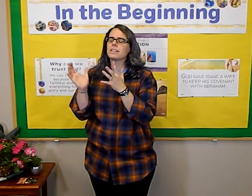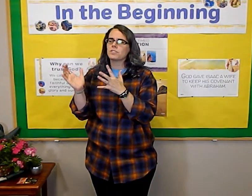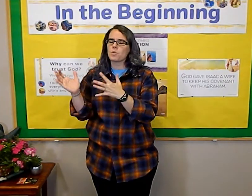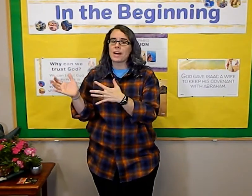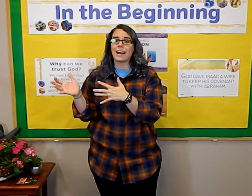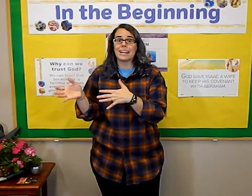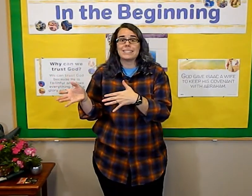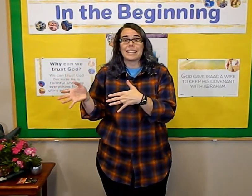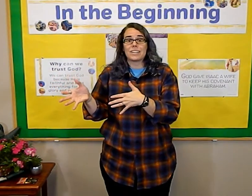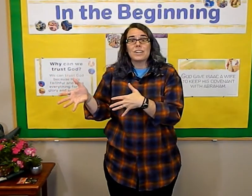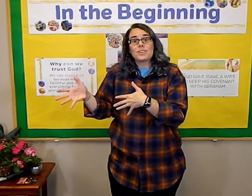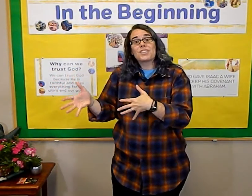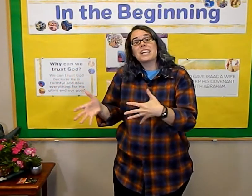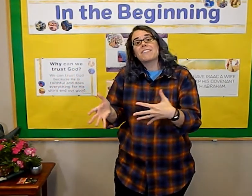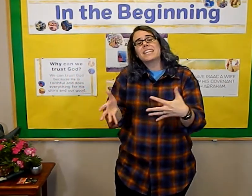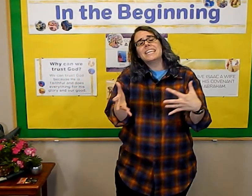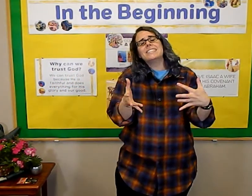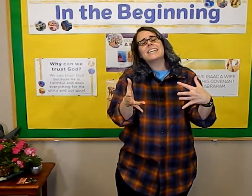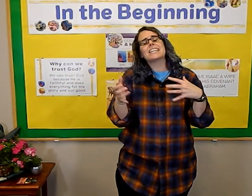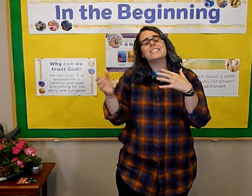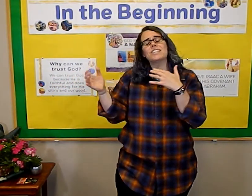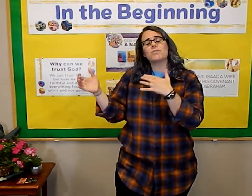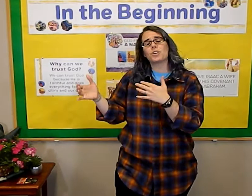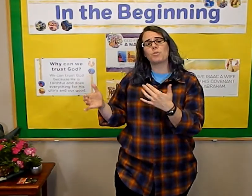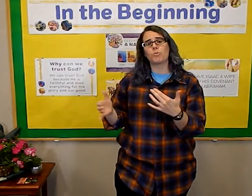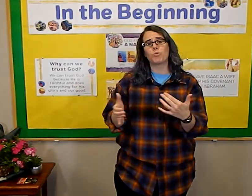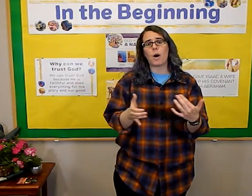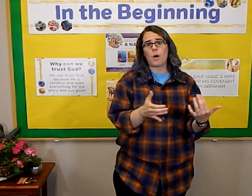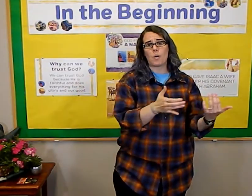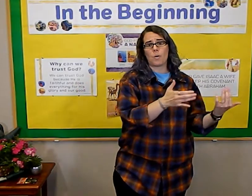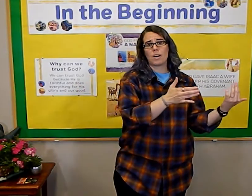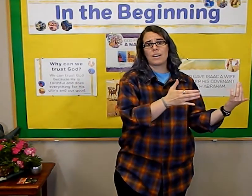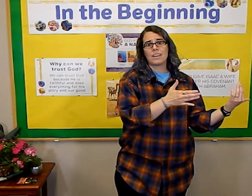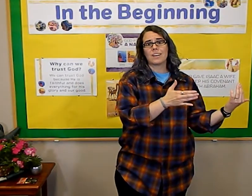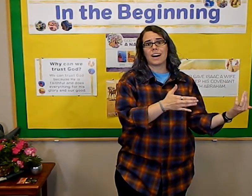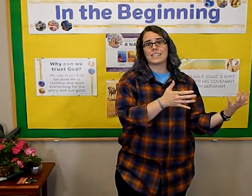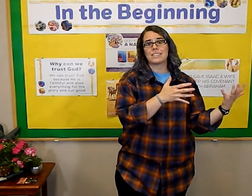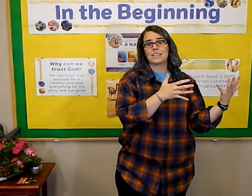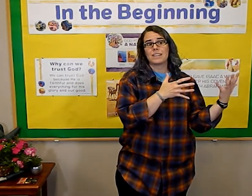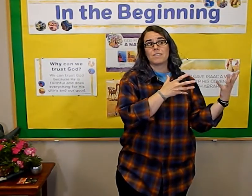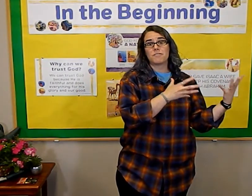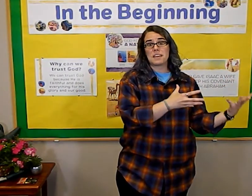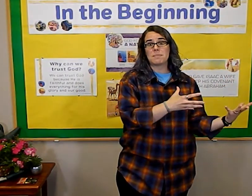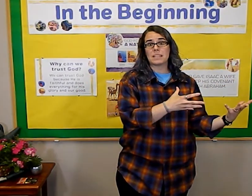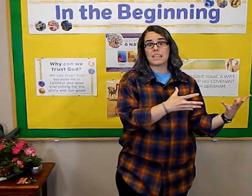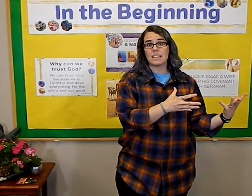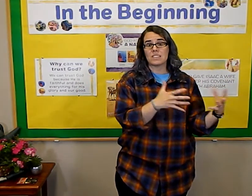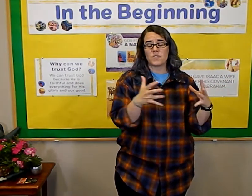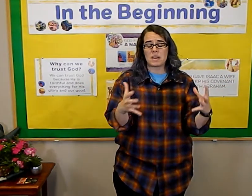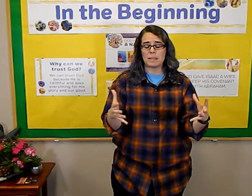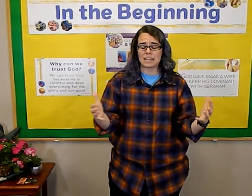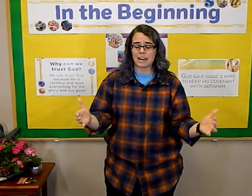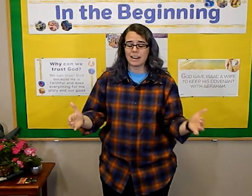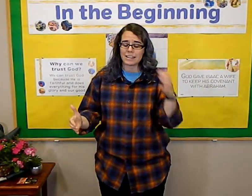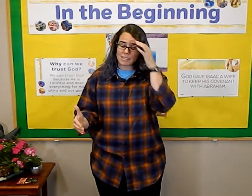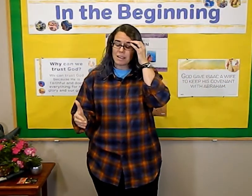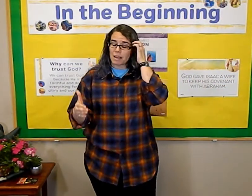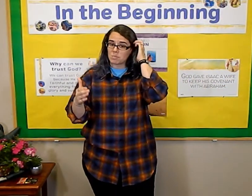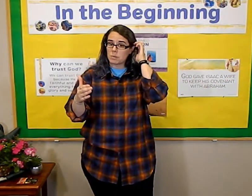so that Isaac could then have kids and continue to grow God's family, this family that God has